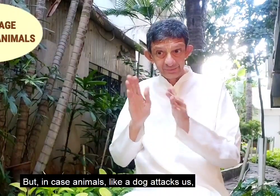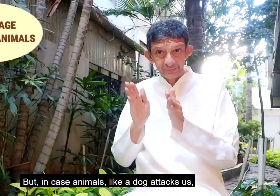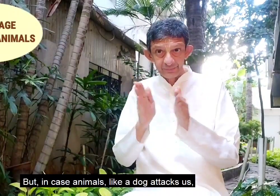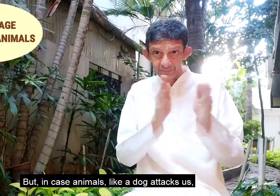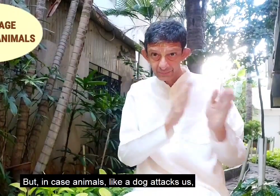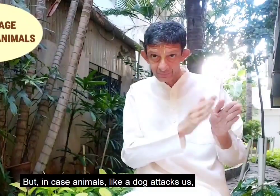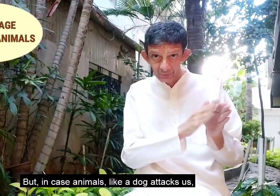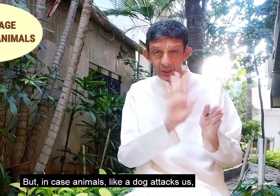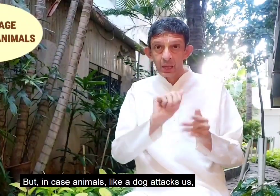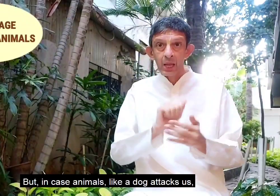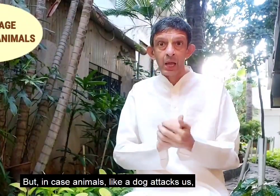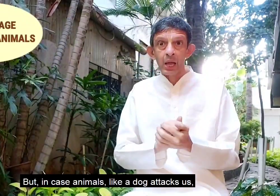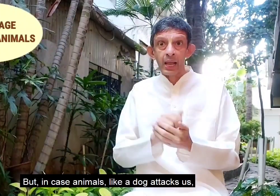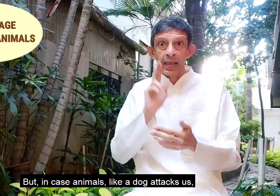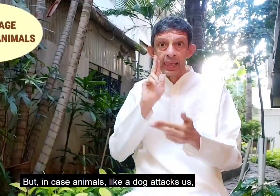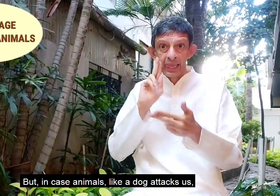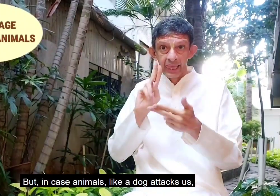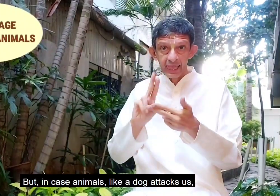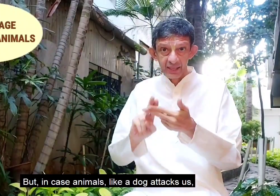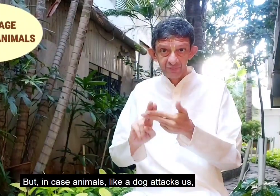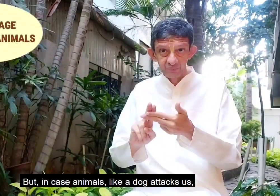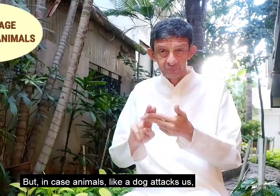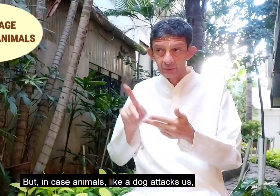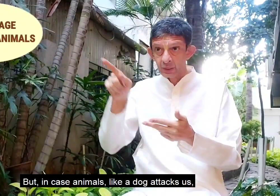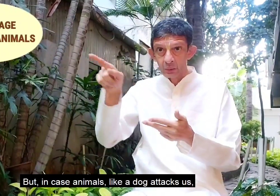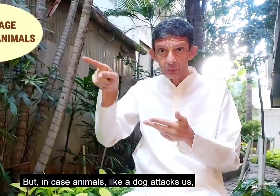But, in case animals, like a dog attacks us.